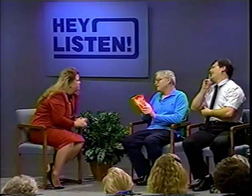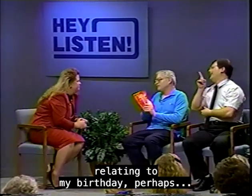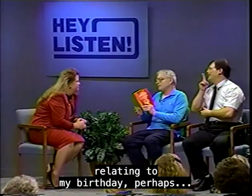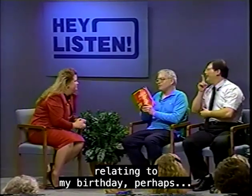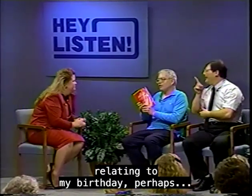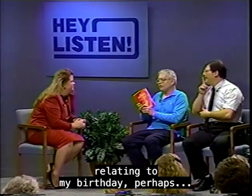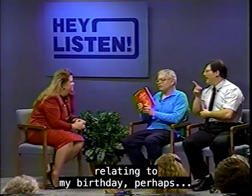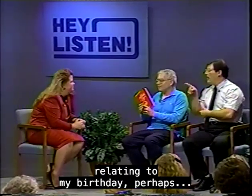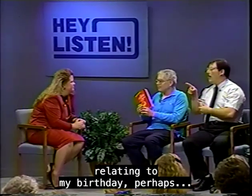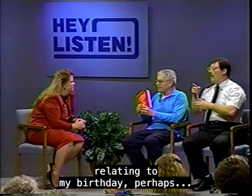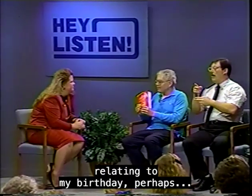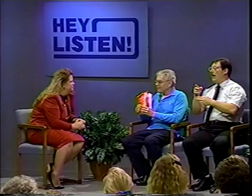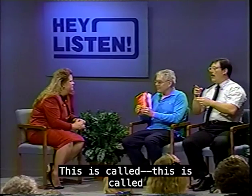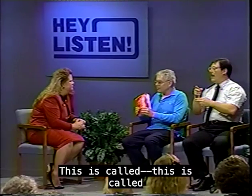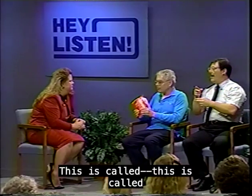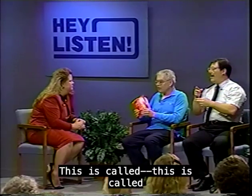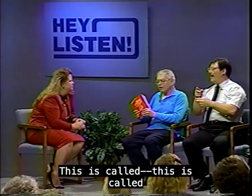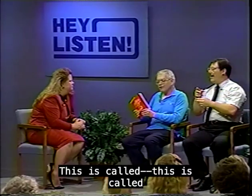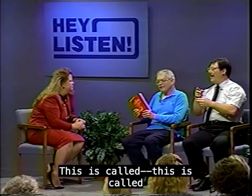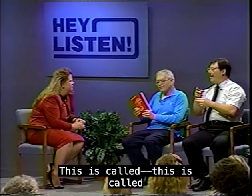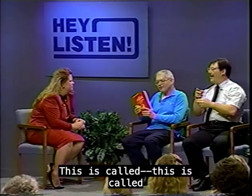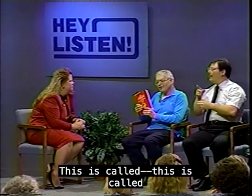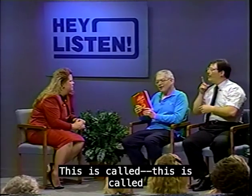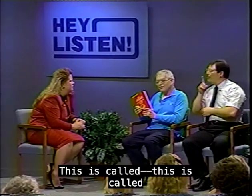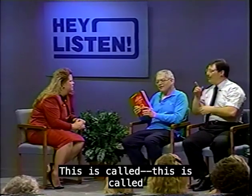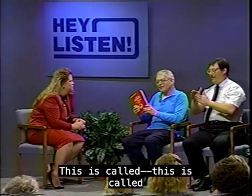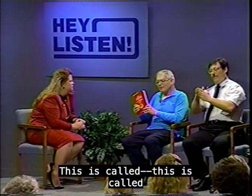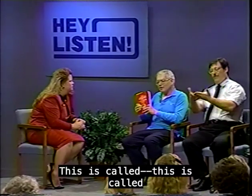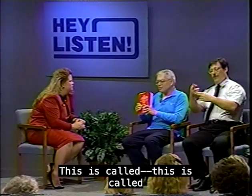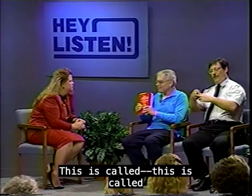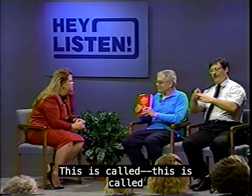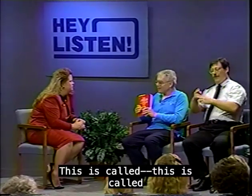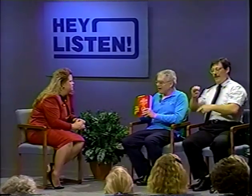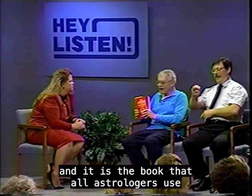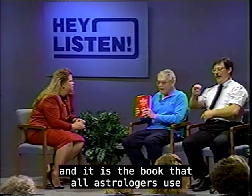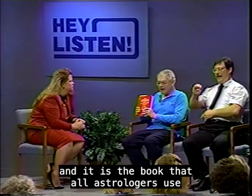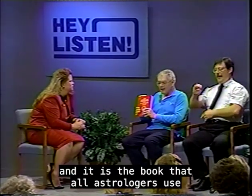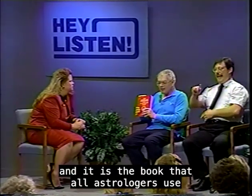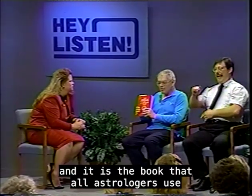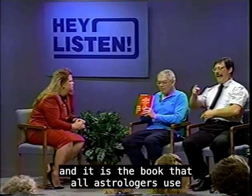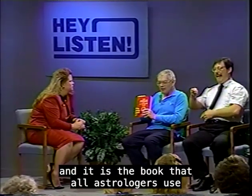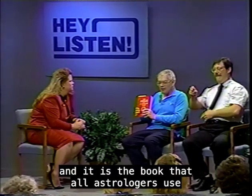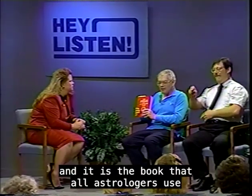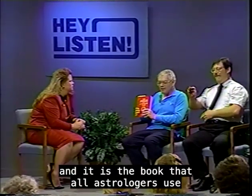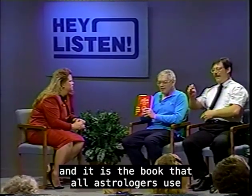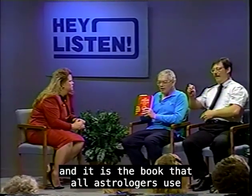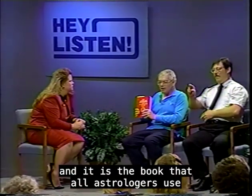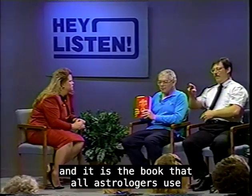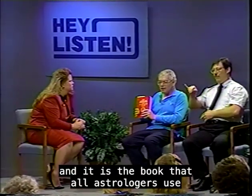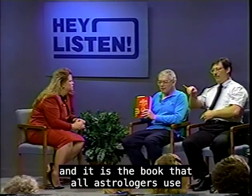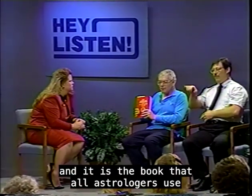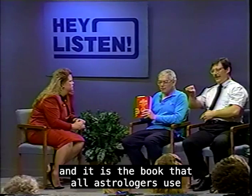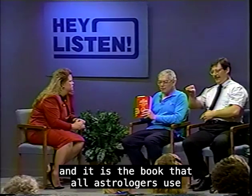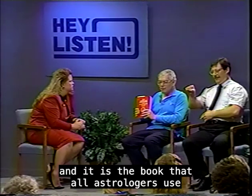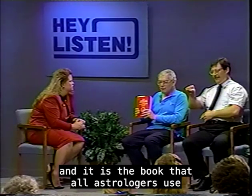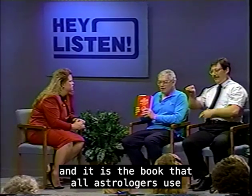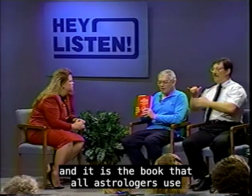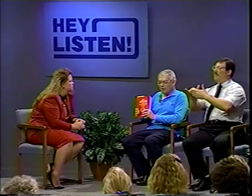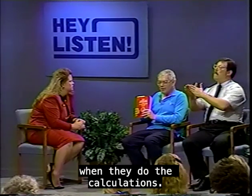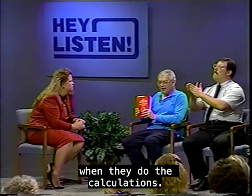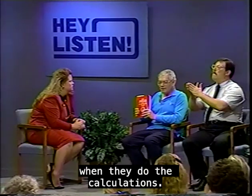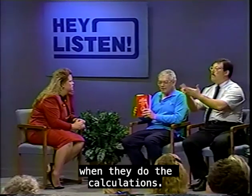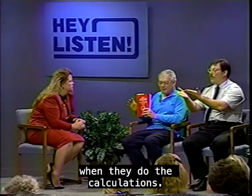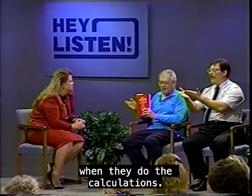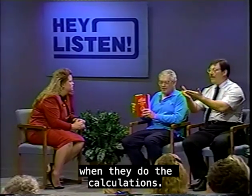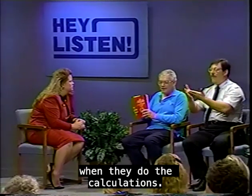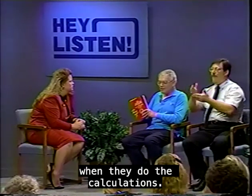can. Relating to my birthday, perhaps, or whatever. This is called an ephemeris, and it is the book that all astrologers use